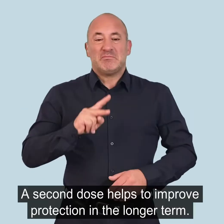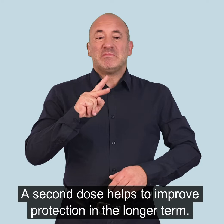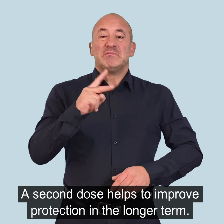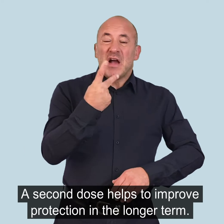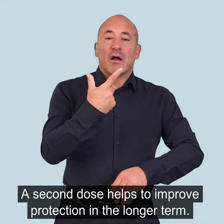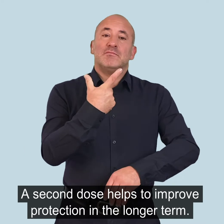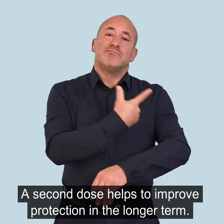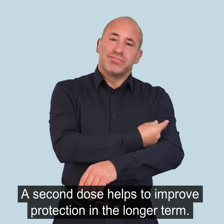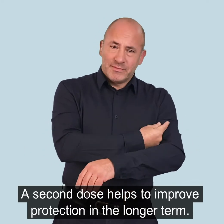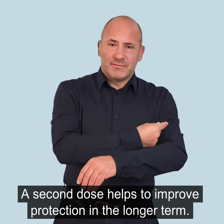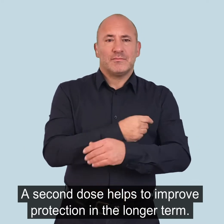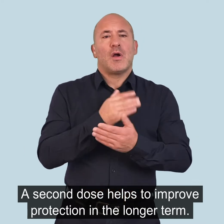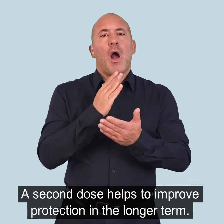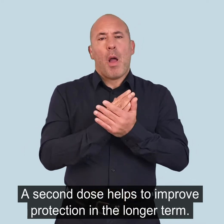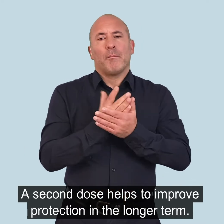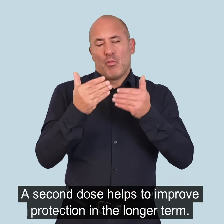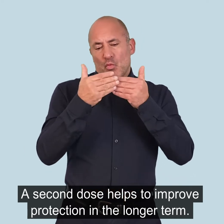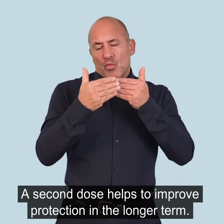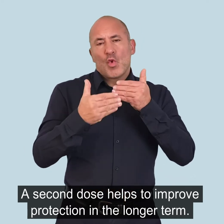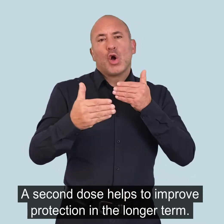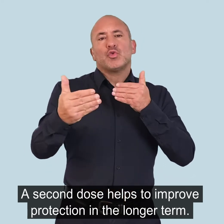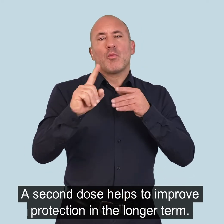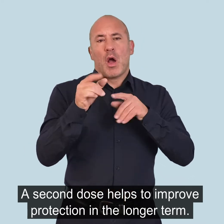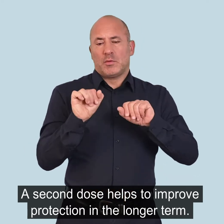A second dose helps to improve protection in the longer term.